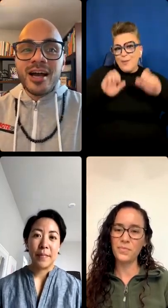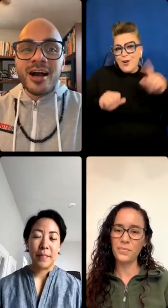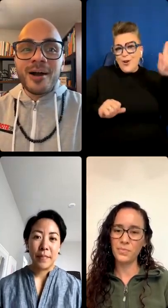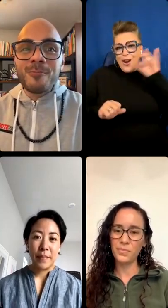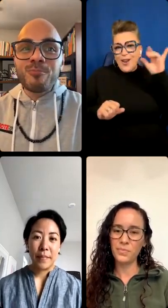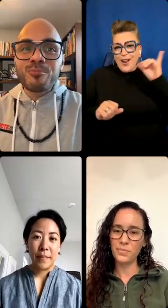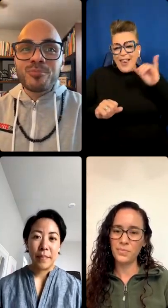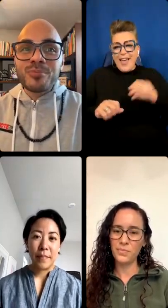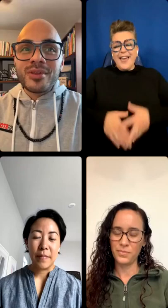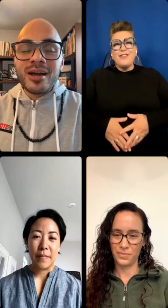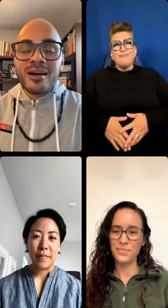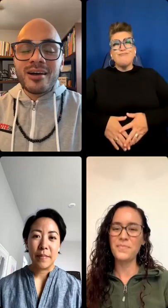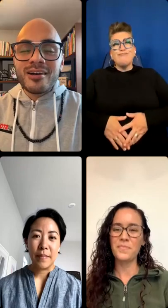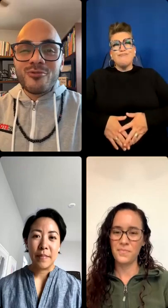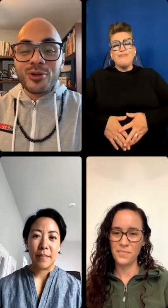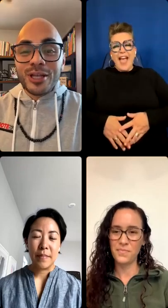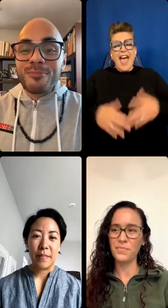And